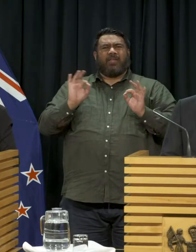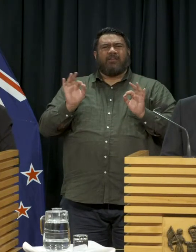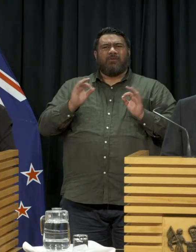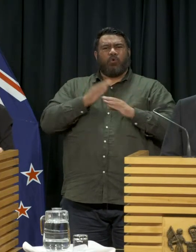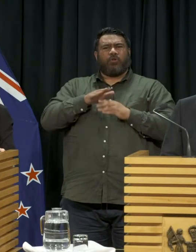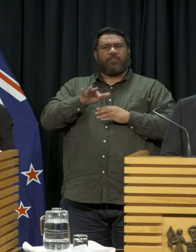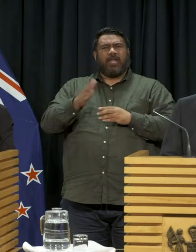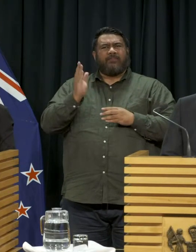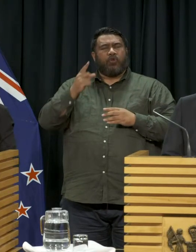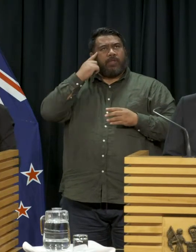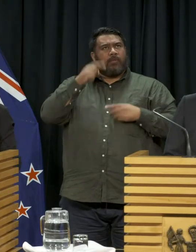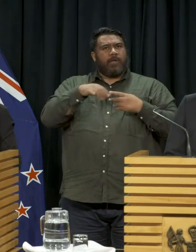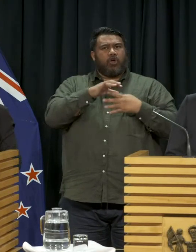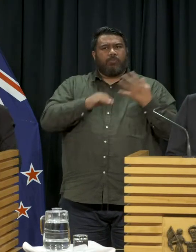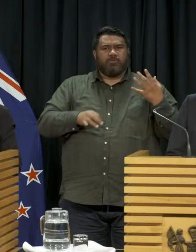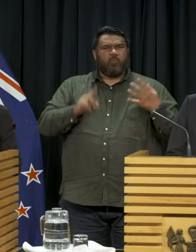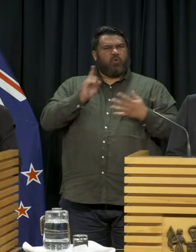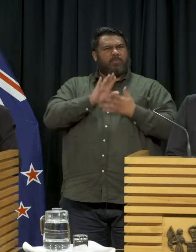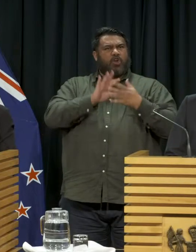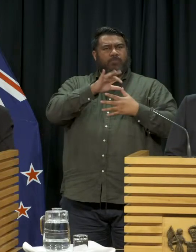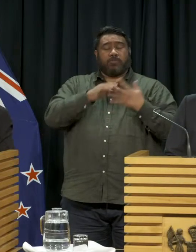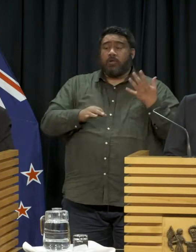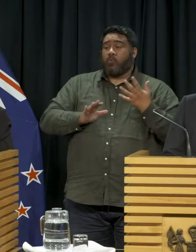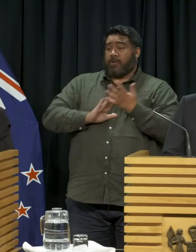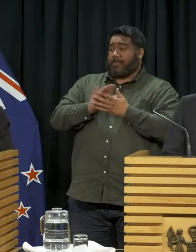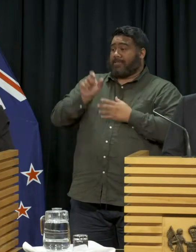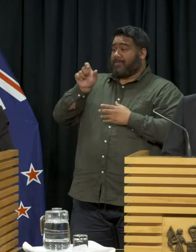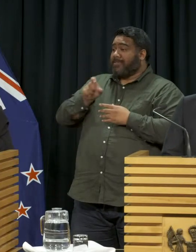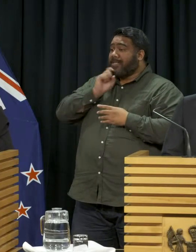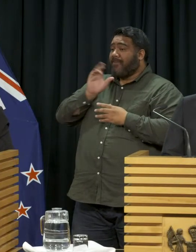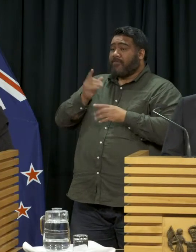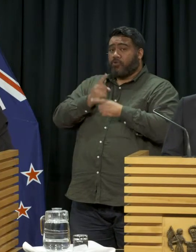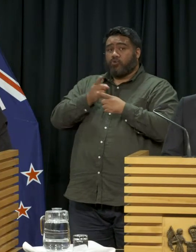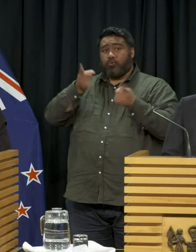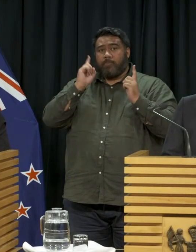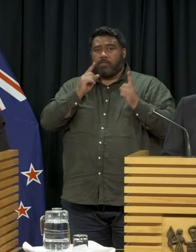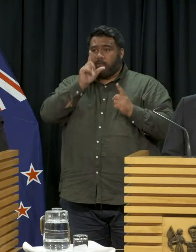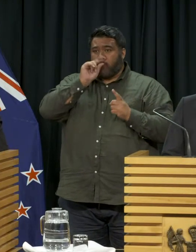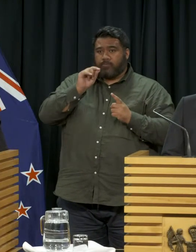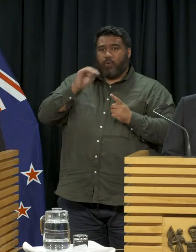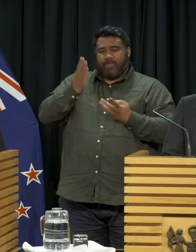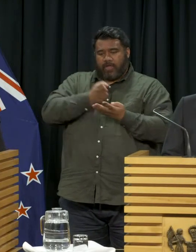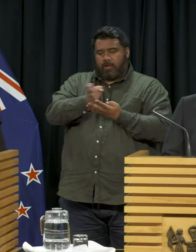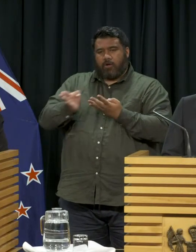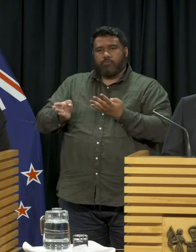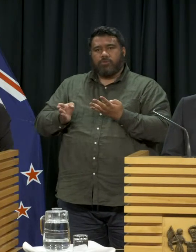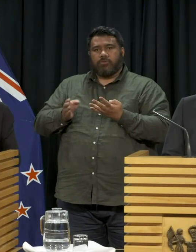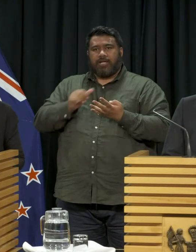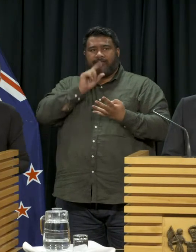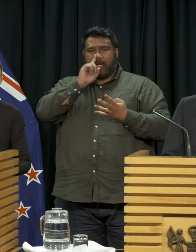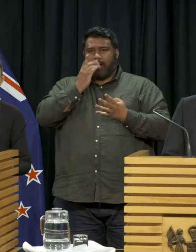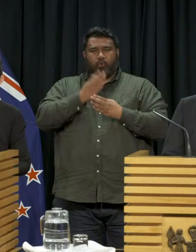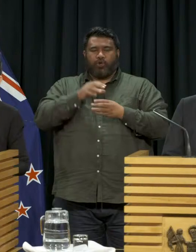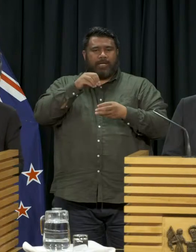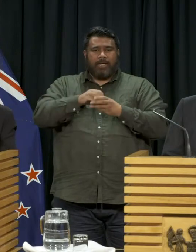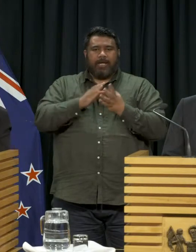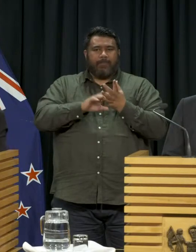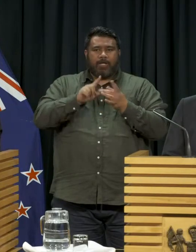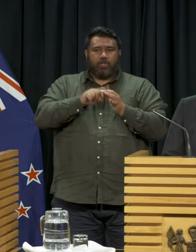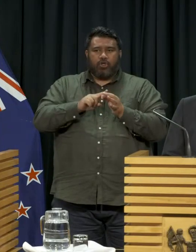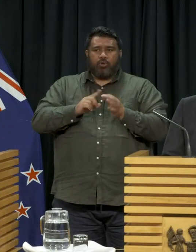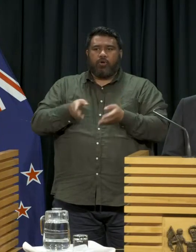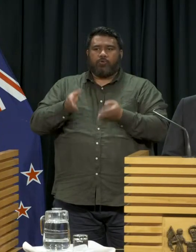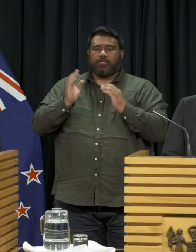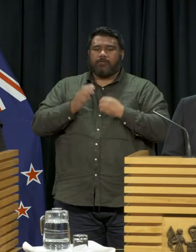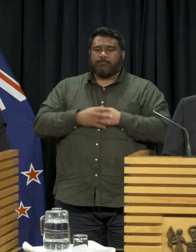redeploy them, then it'll be up to the employer to work through what then happens with that individual, but they cannot work in MIQ. Just Does it clarify worry you what sort of a message? Oh, sorry, I